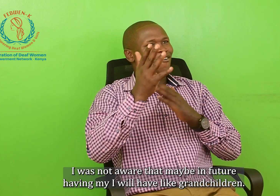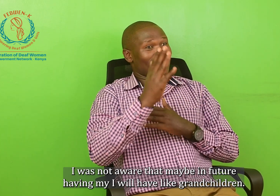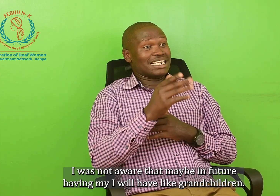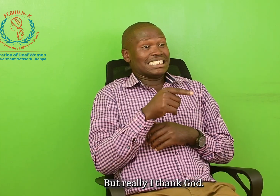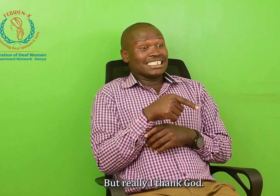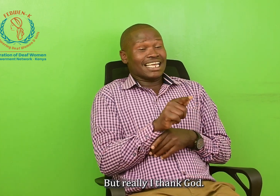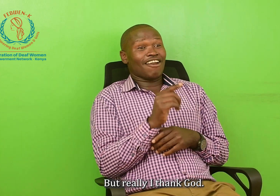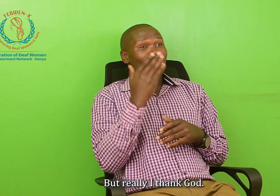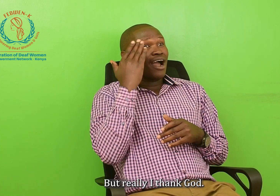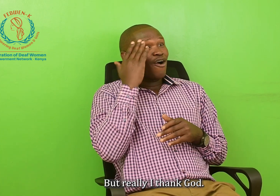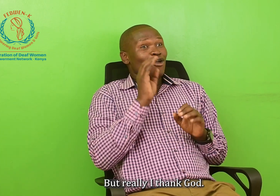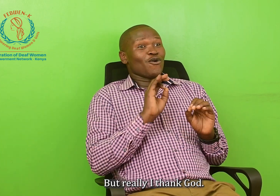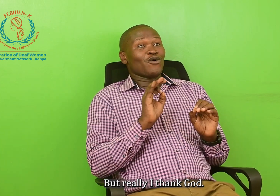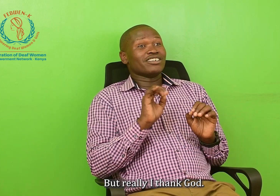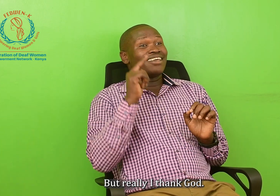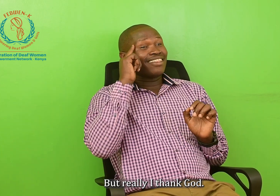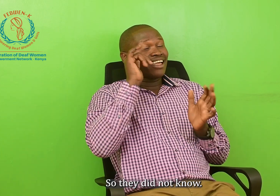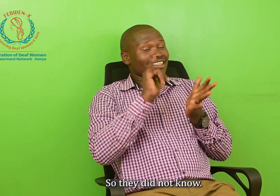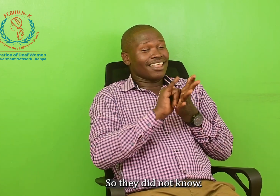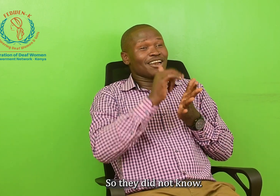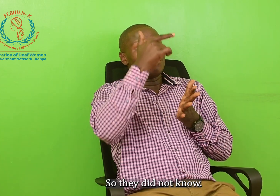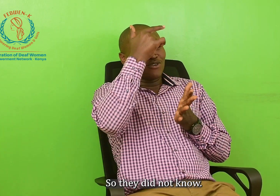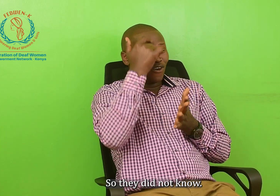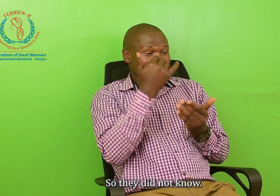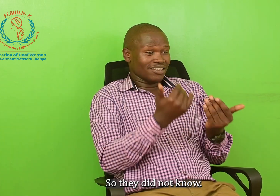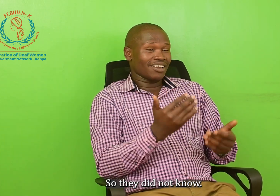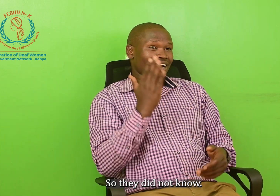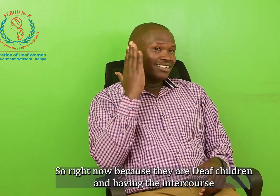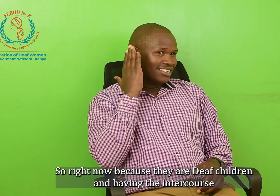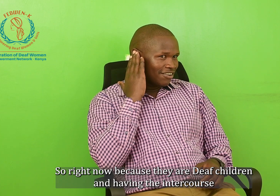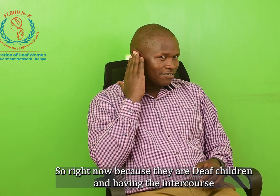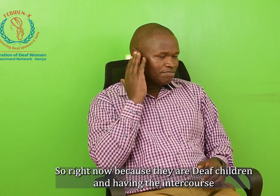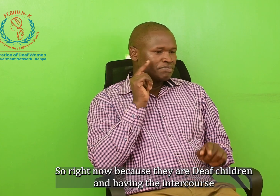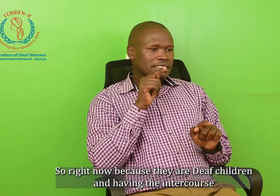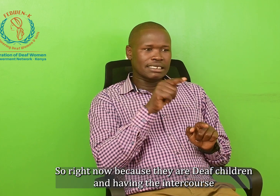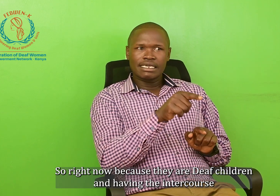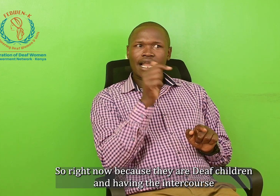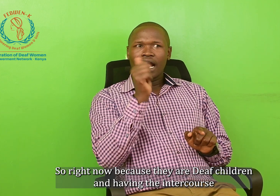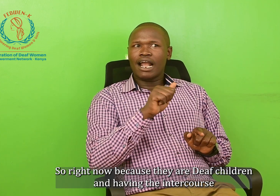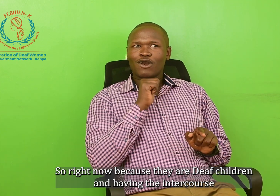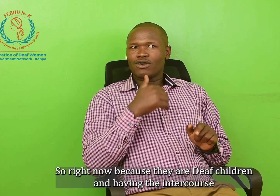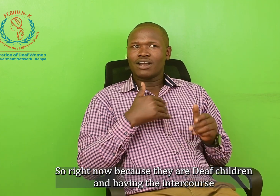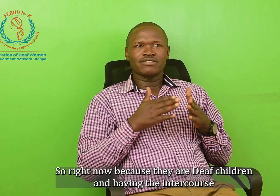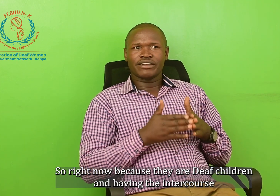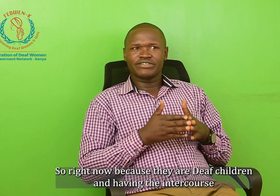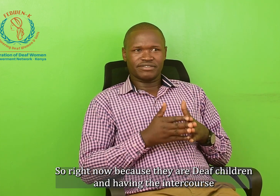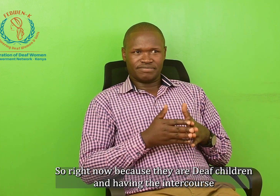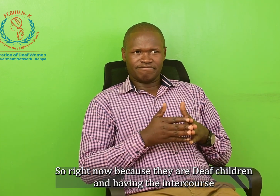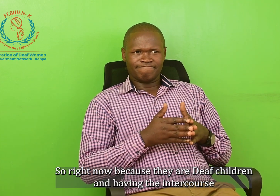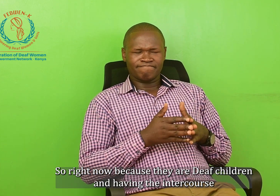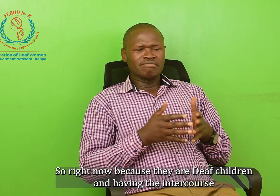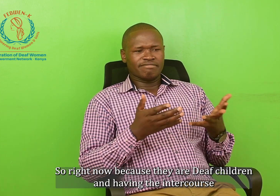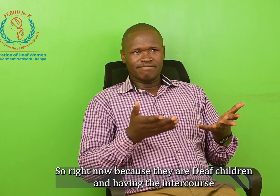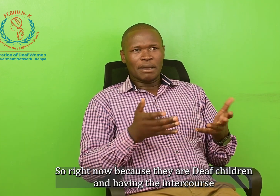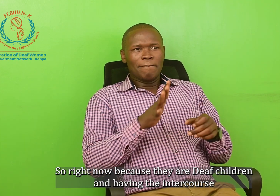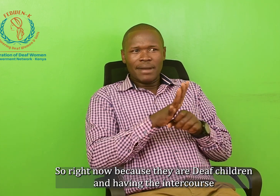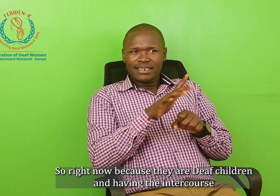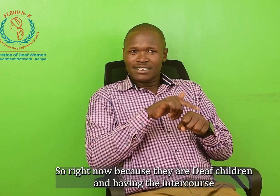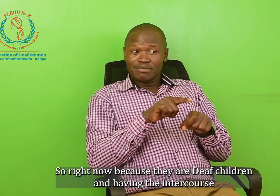grandchildren, but really I thank God. So they did not know. So right now, because they're deaf children and having the intercourse,